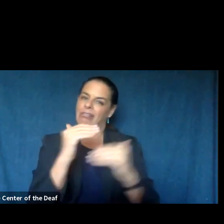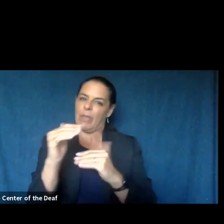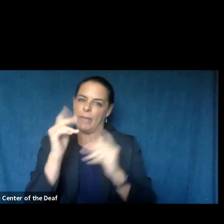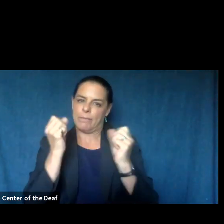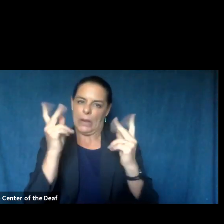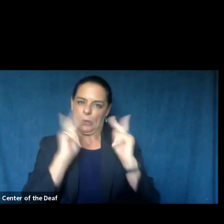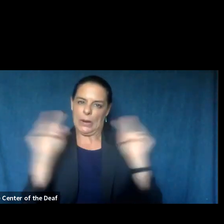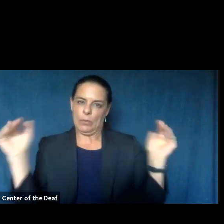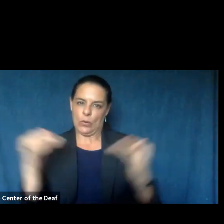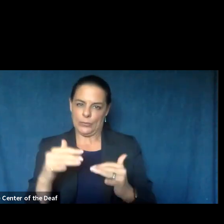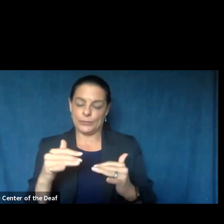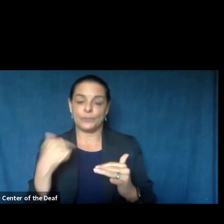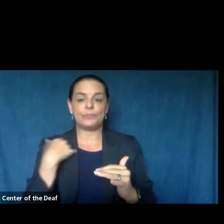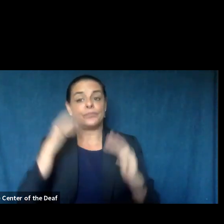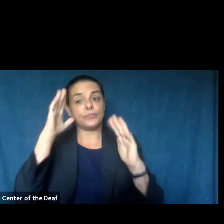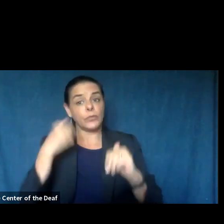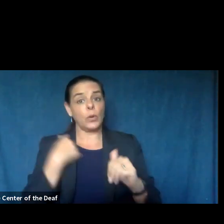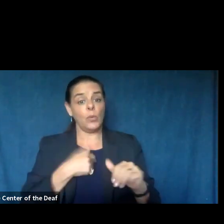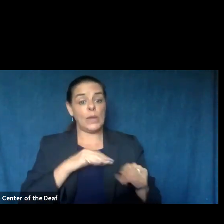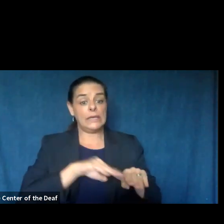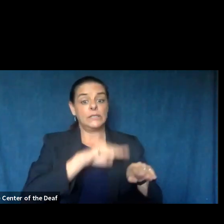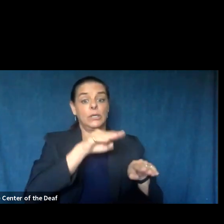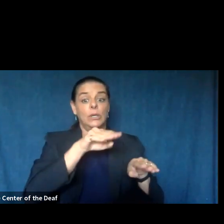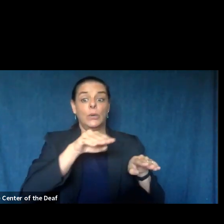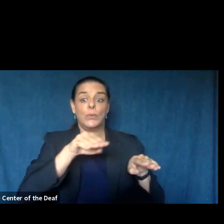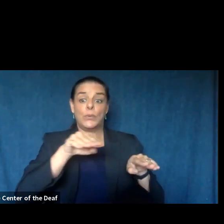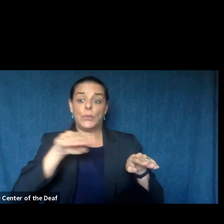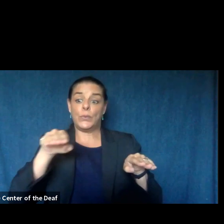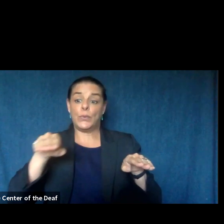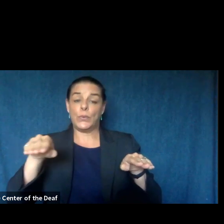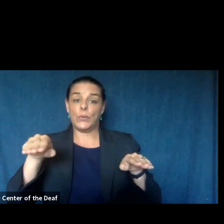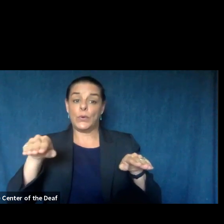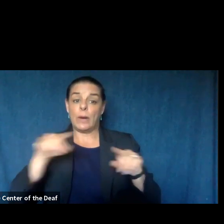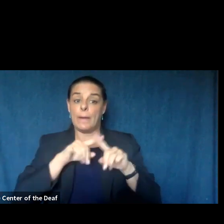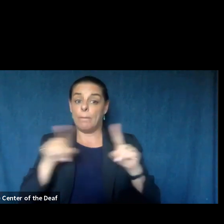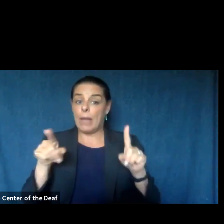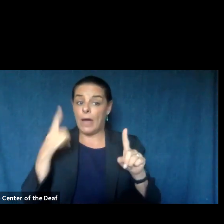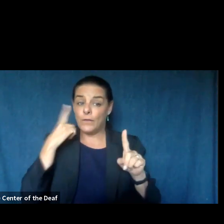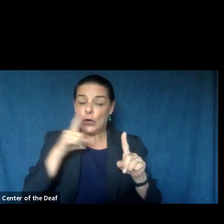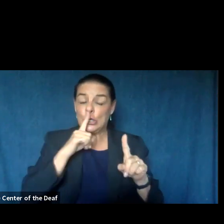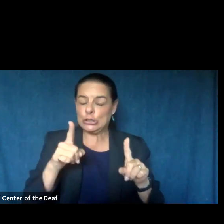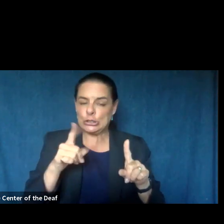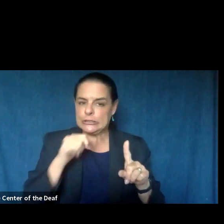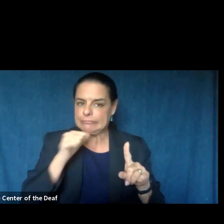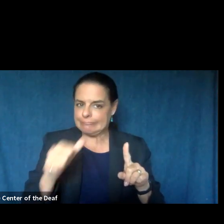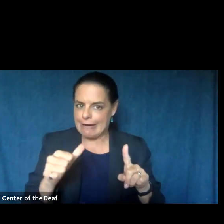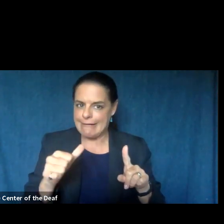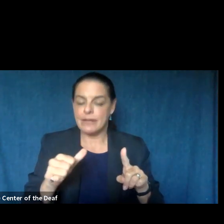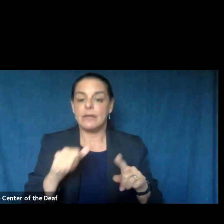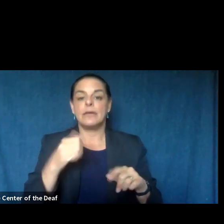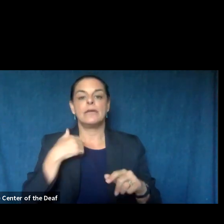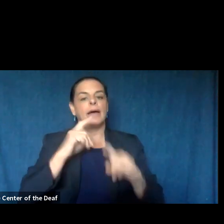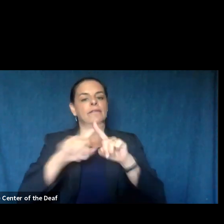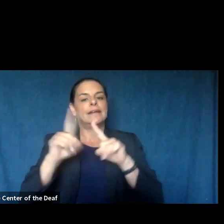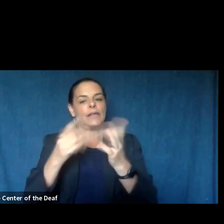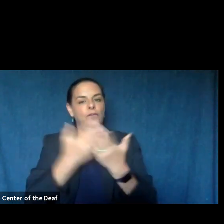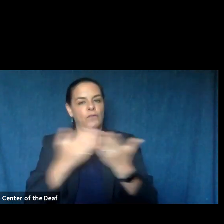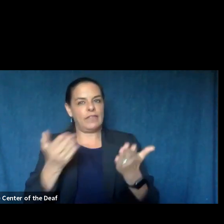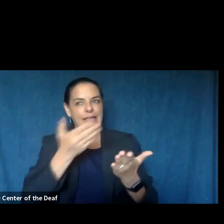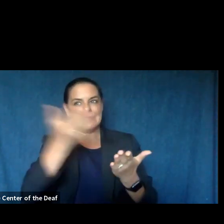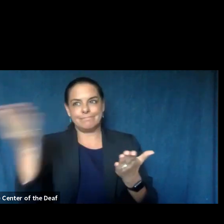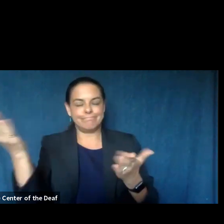We hope we are approaching a plateau, but we don't know that that plateau is on the horizon. There are variables out there that are